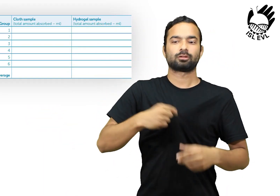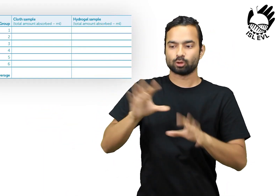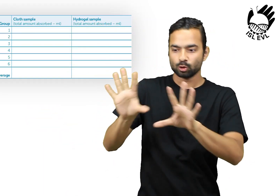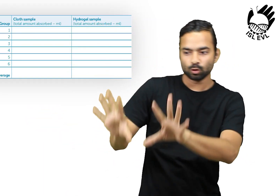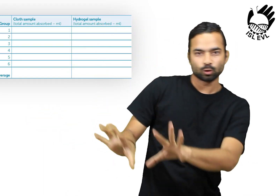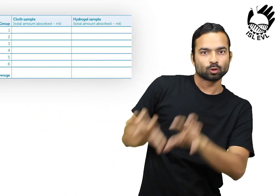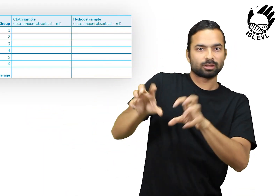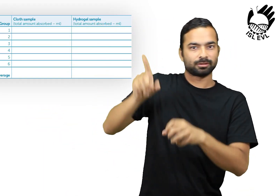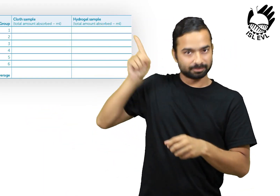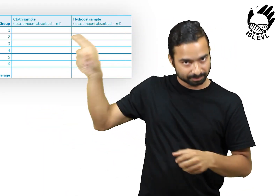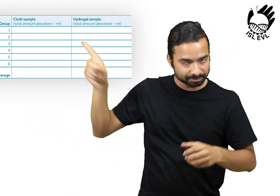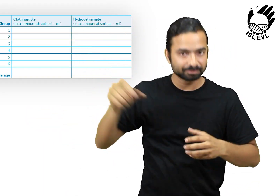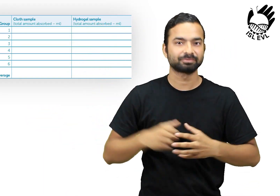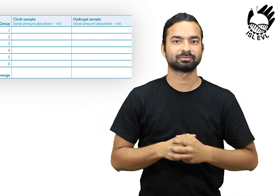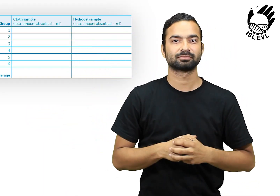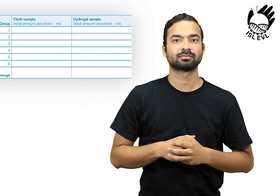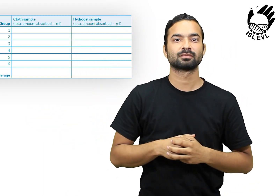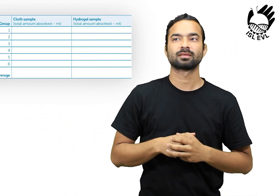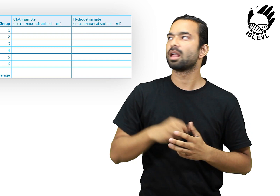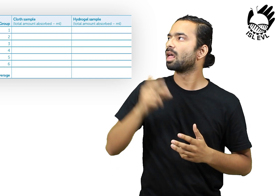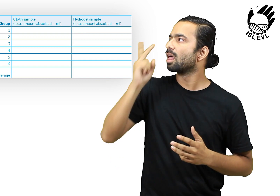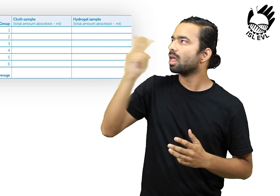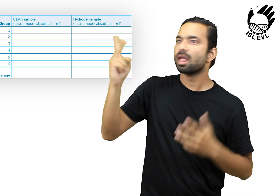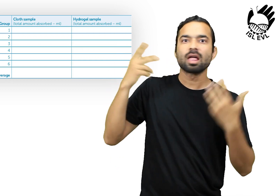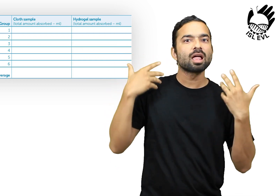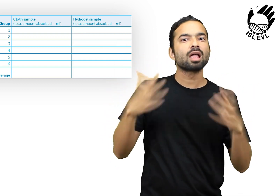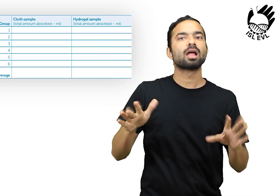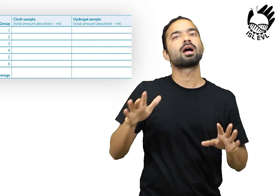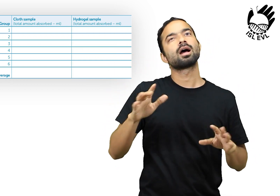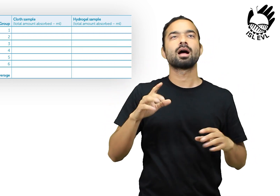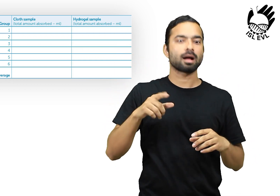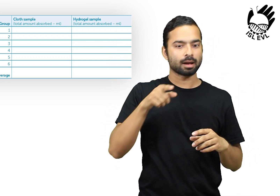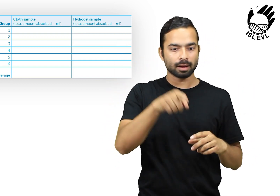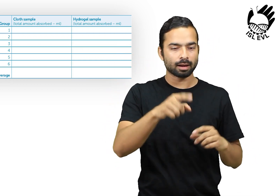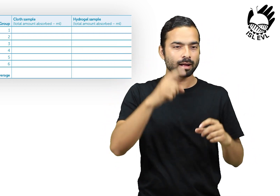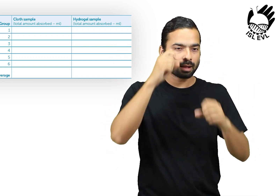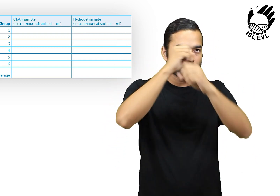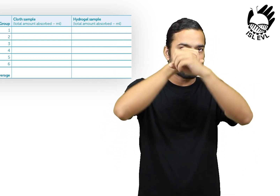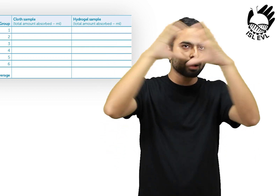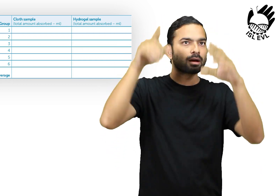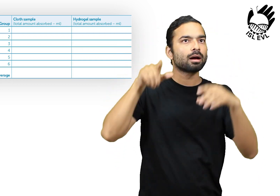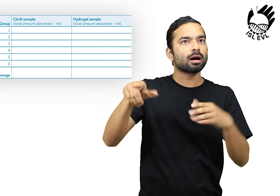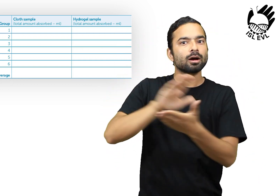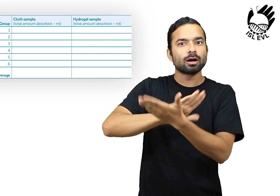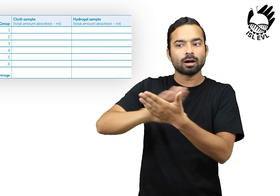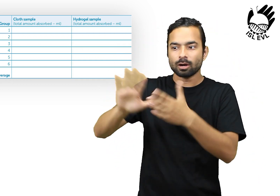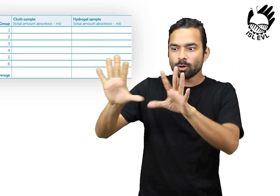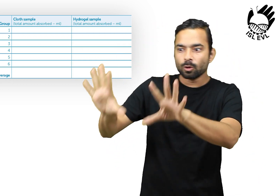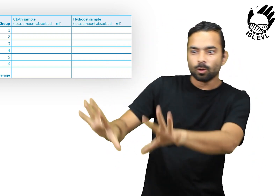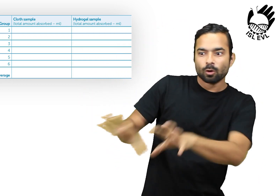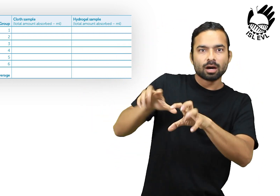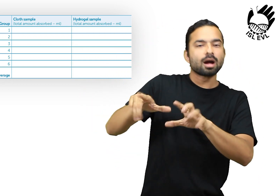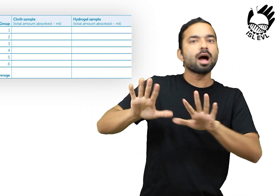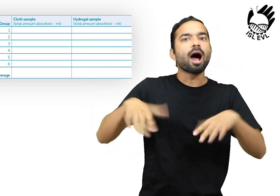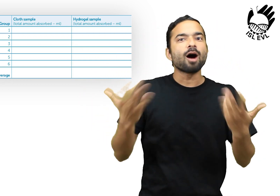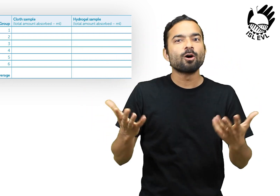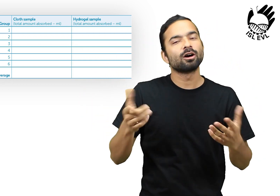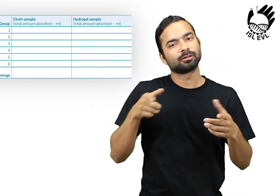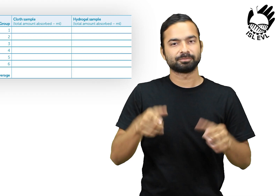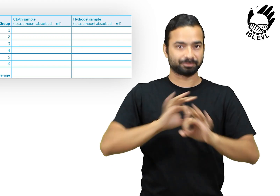water you think the hydrogel samples may hold. Note this on the results table as well. Remove the cloth sample